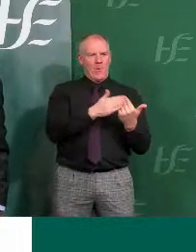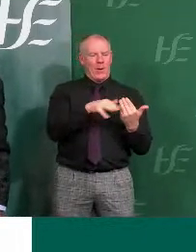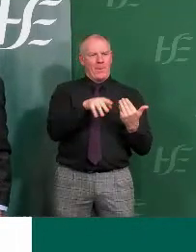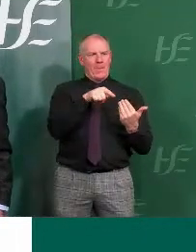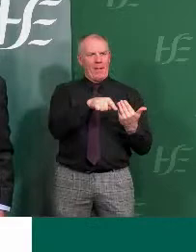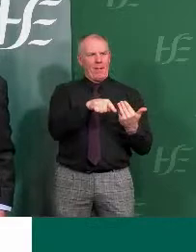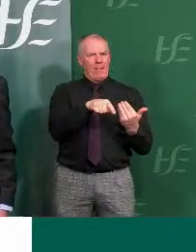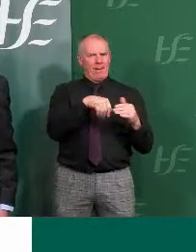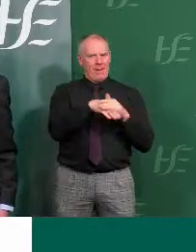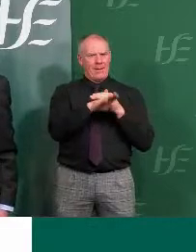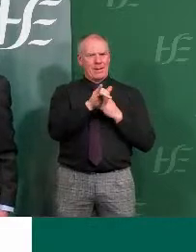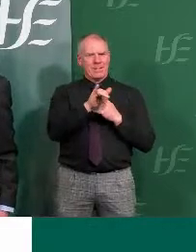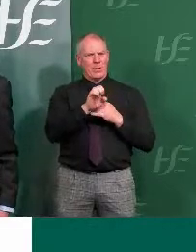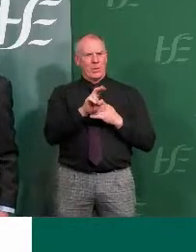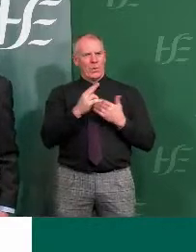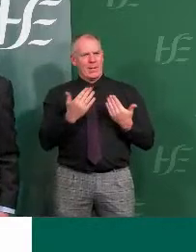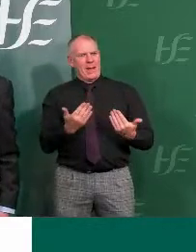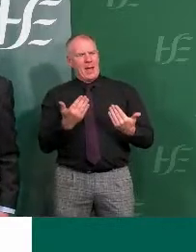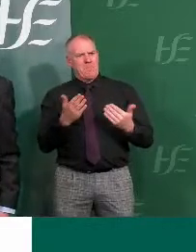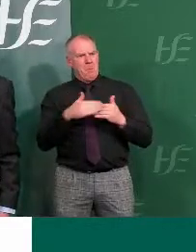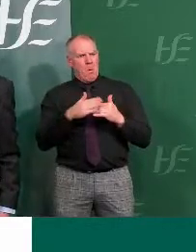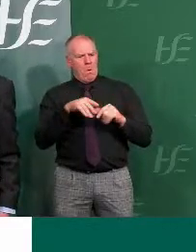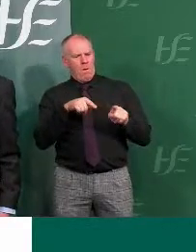in ICU. The over